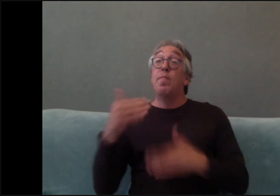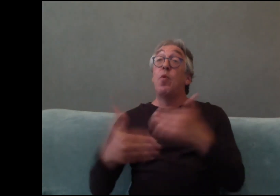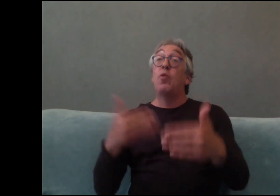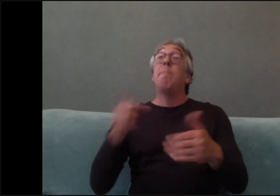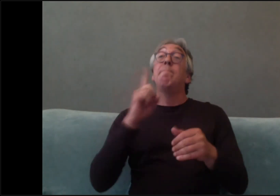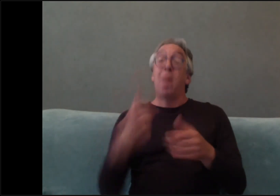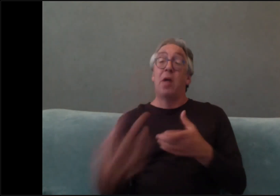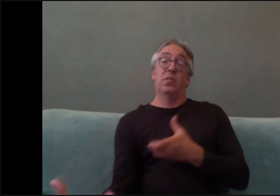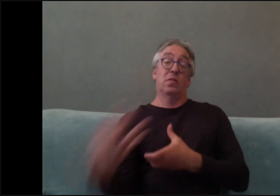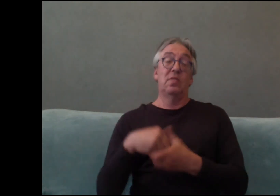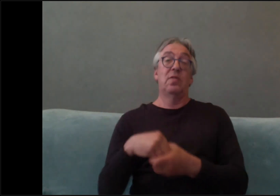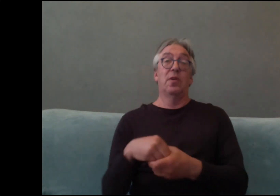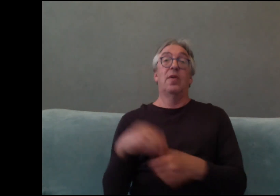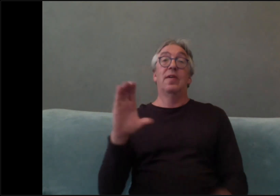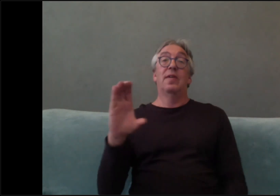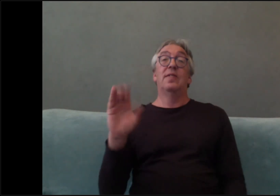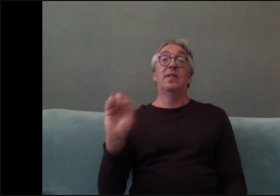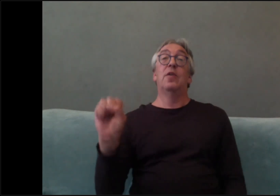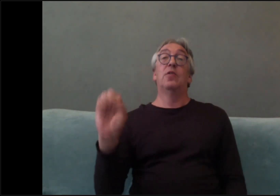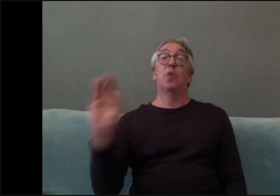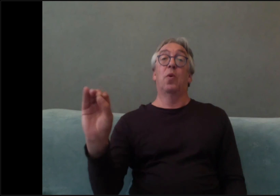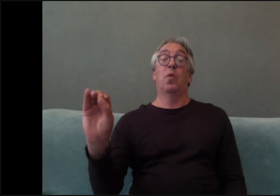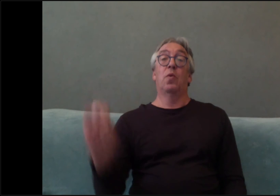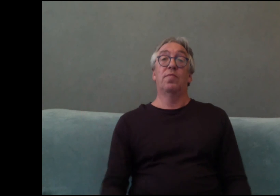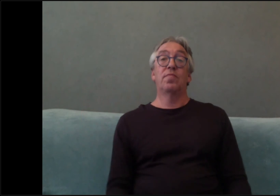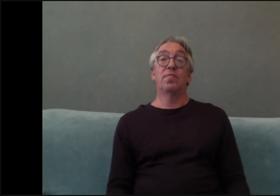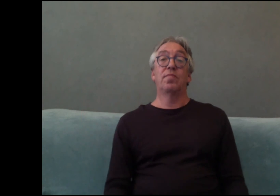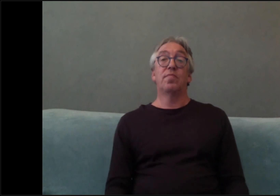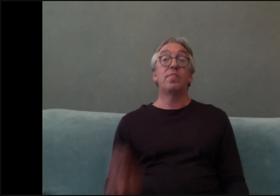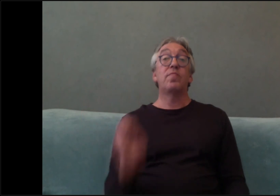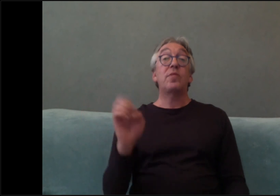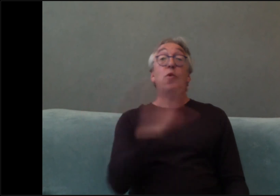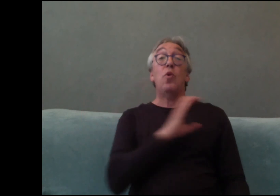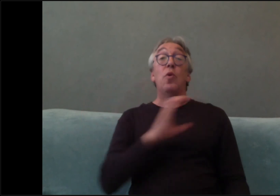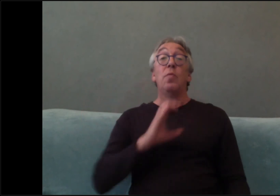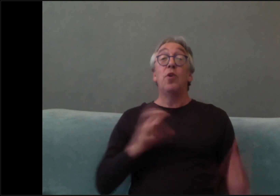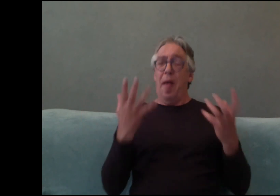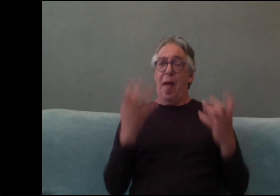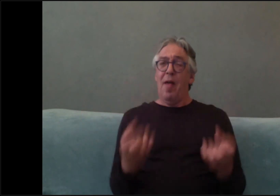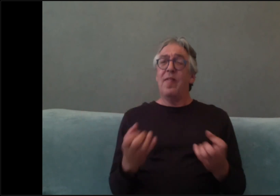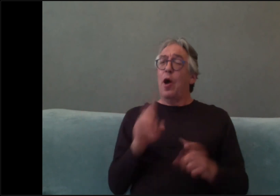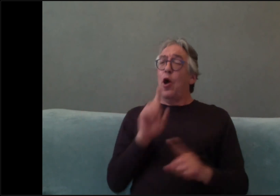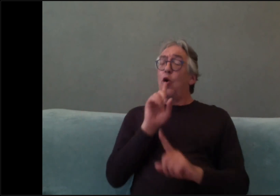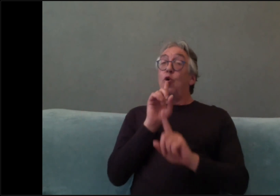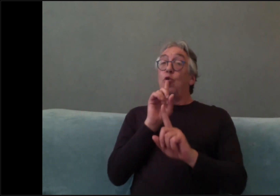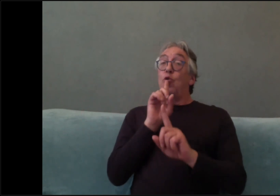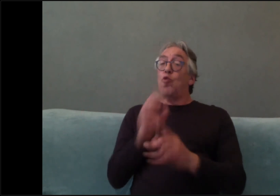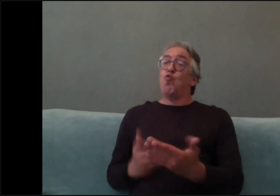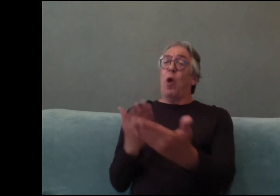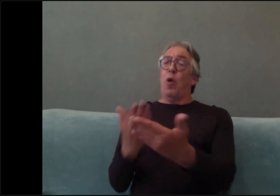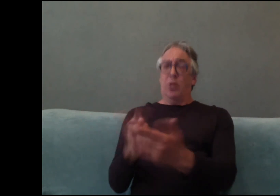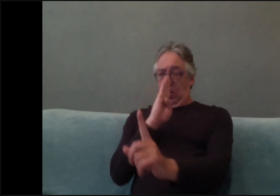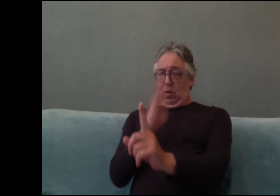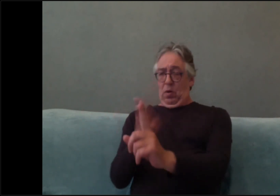the country-specific recommendations on minimum income, for instance, or integrated active inclusion,